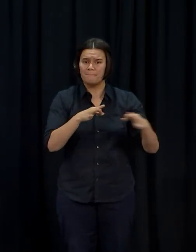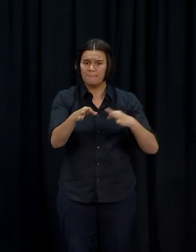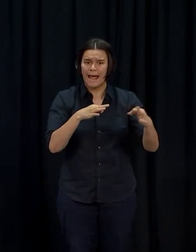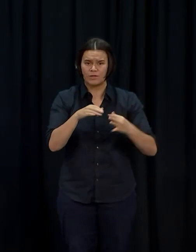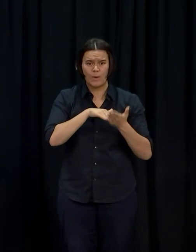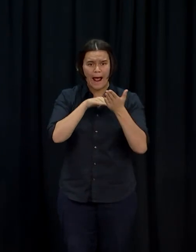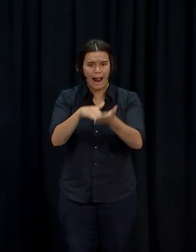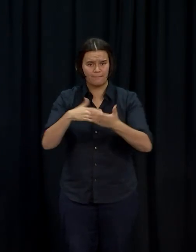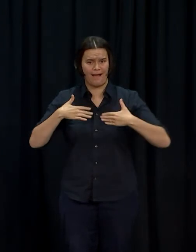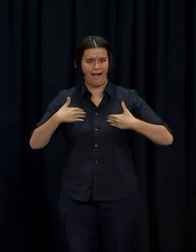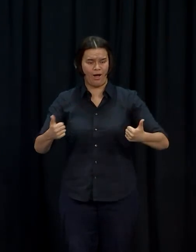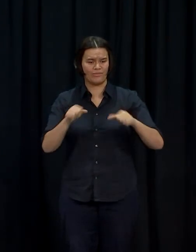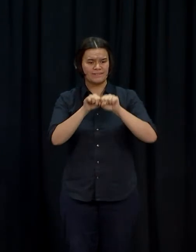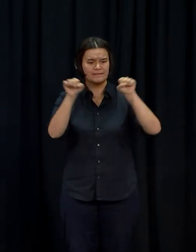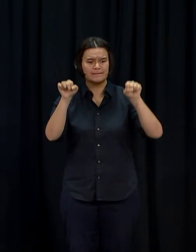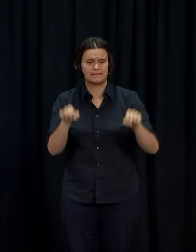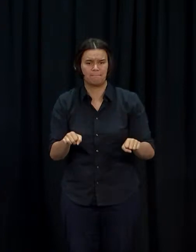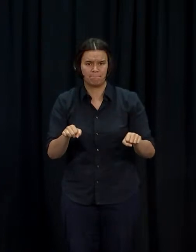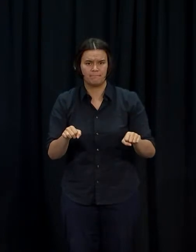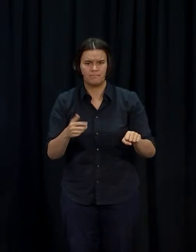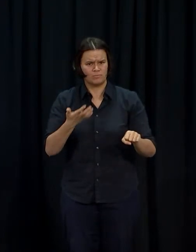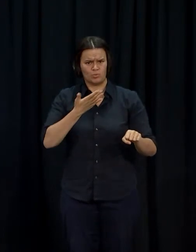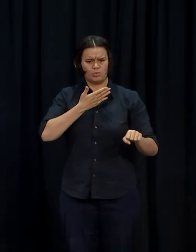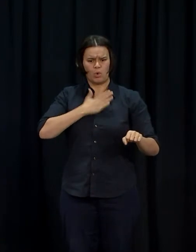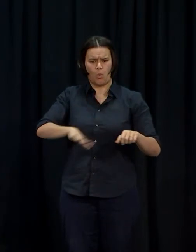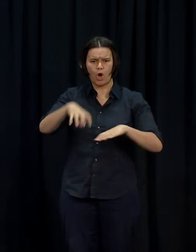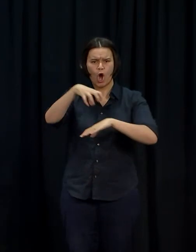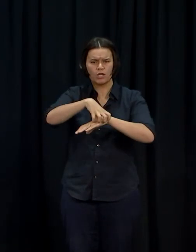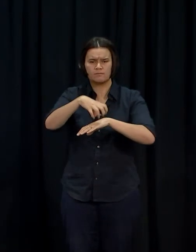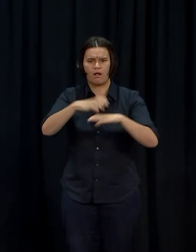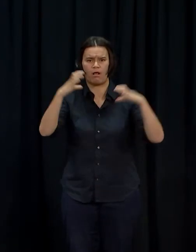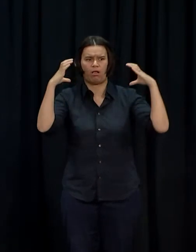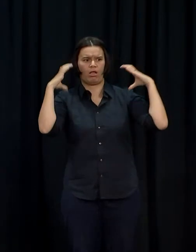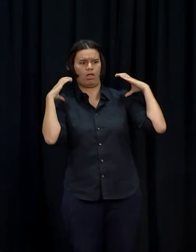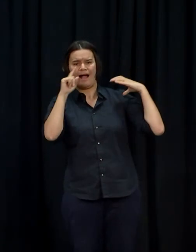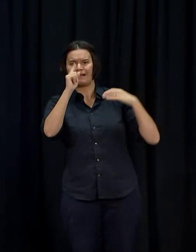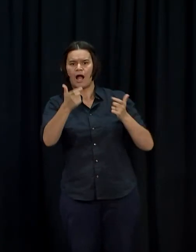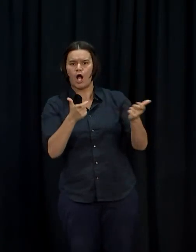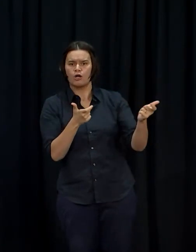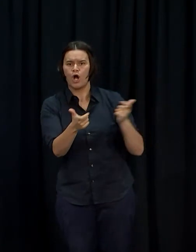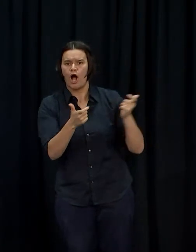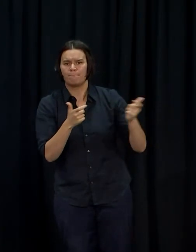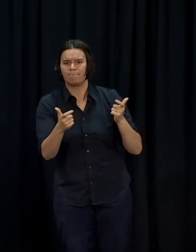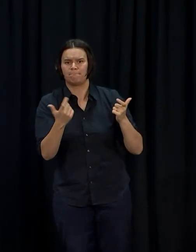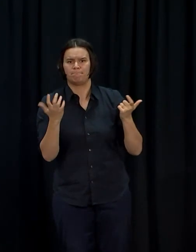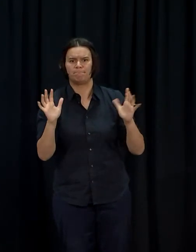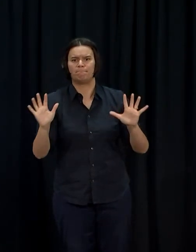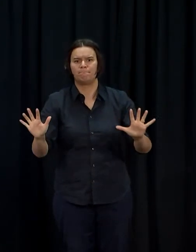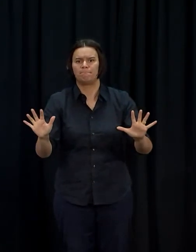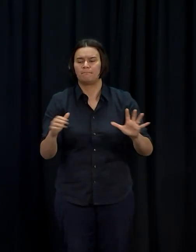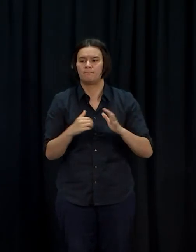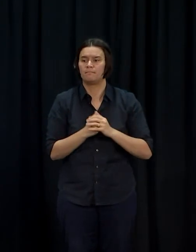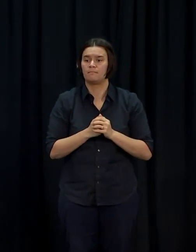systems will run, and many of the points of contact for people will be similar. Jenna.